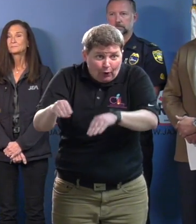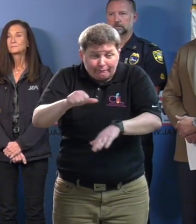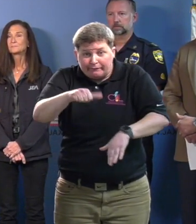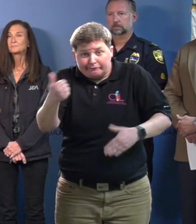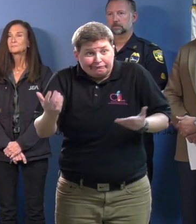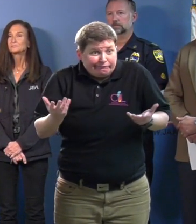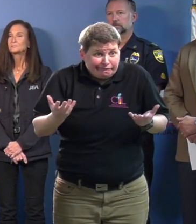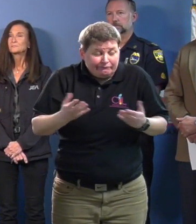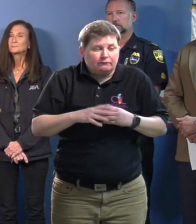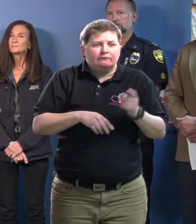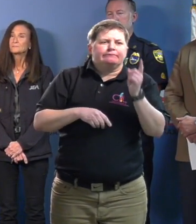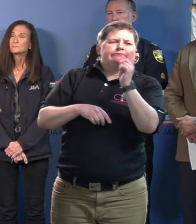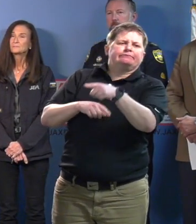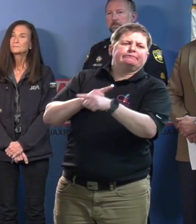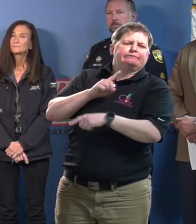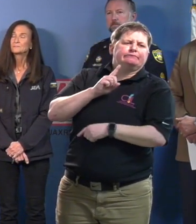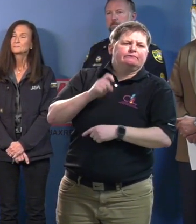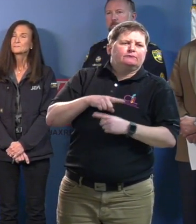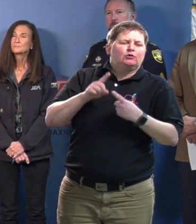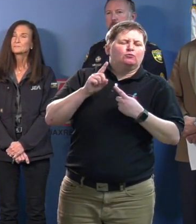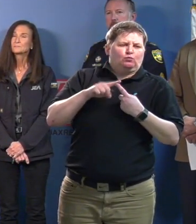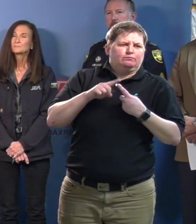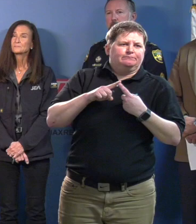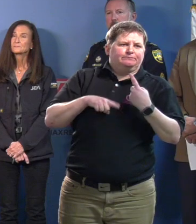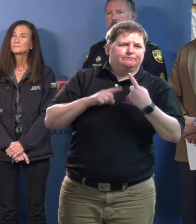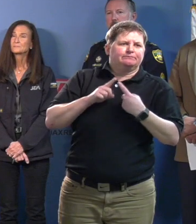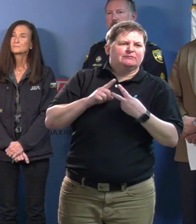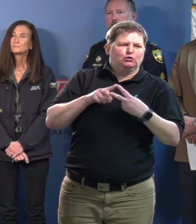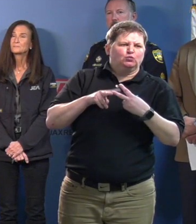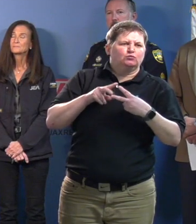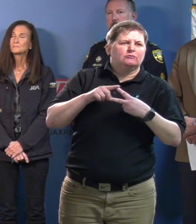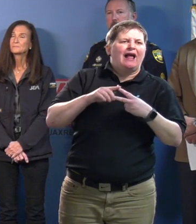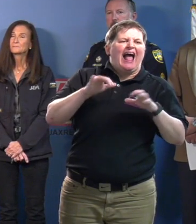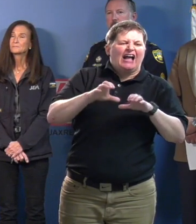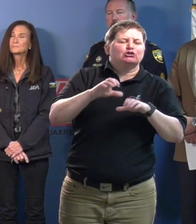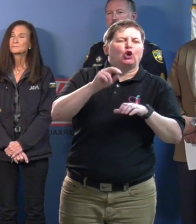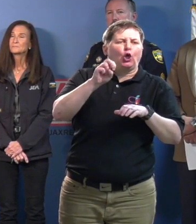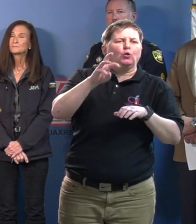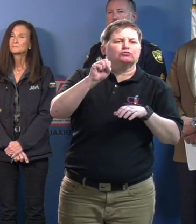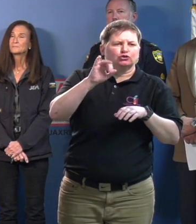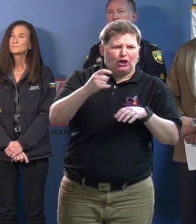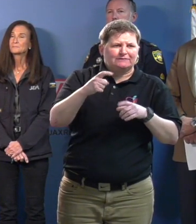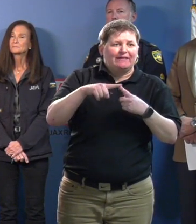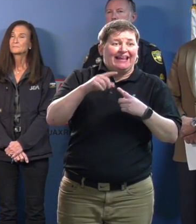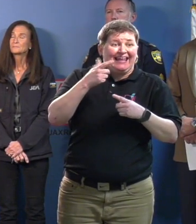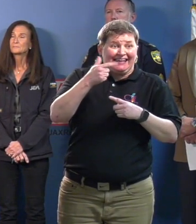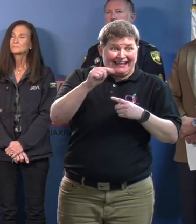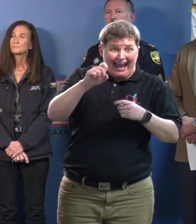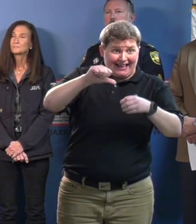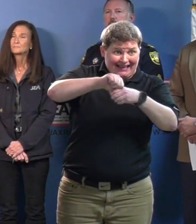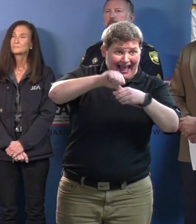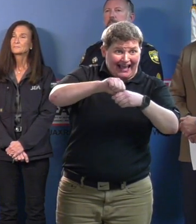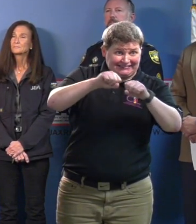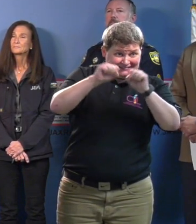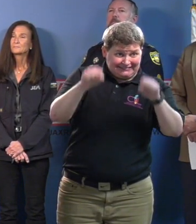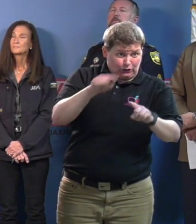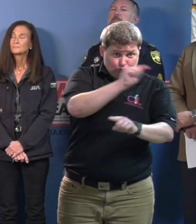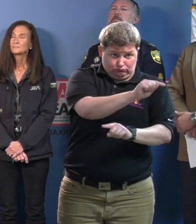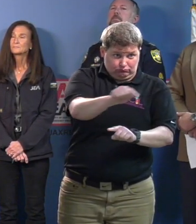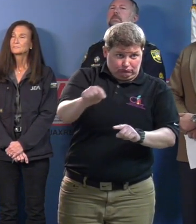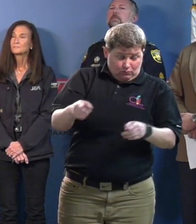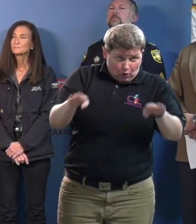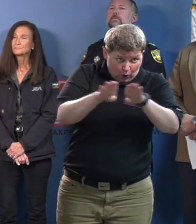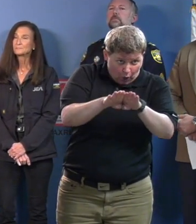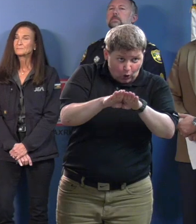Yes, I have two questions. Nicholas Yes. Brooks, Action News Jax. You talked about how Gates gas station pumps as well as store is closed today. Is that just for today, but